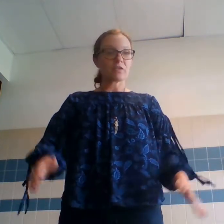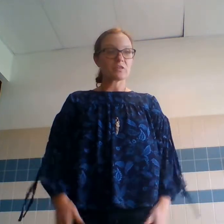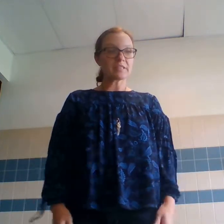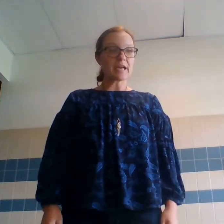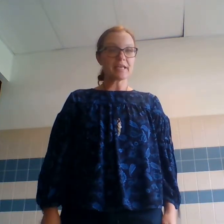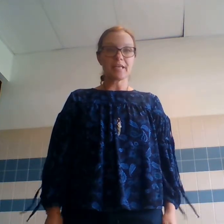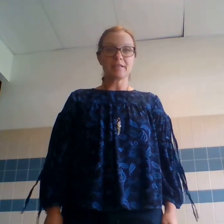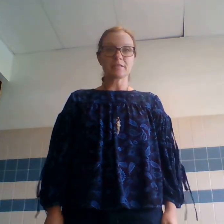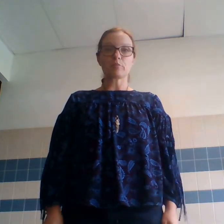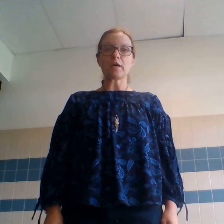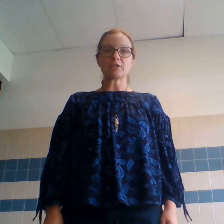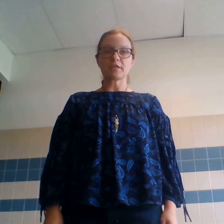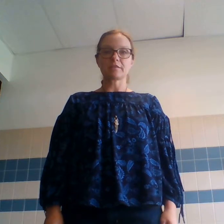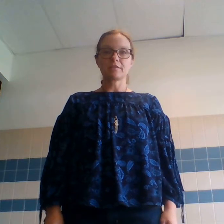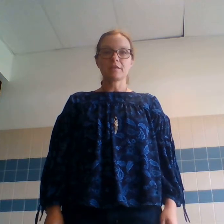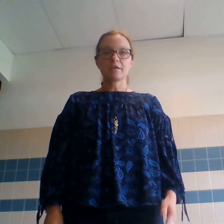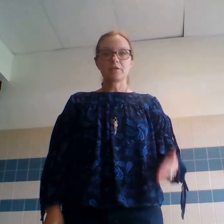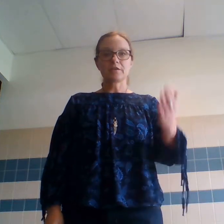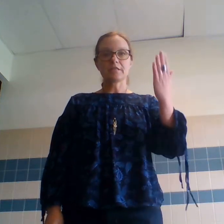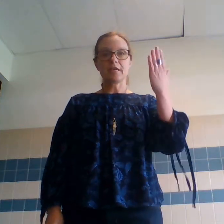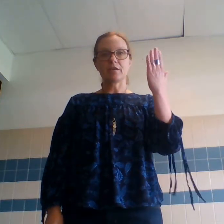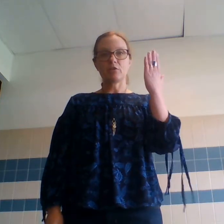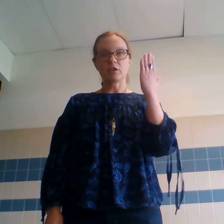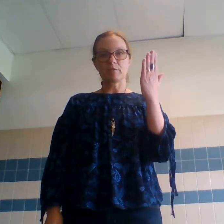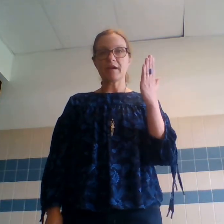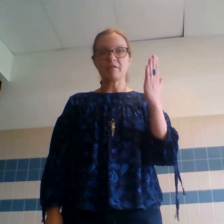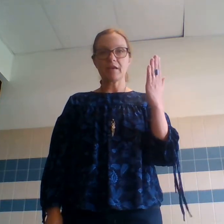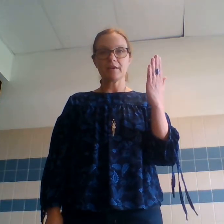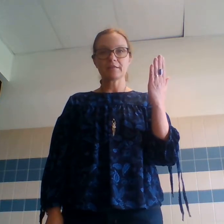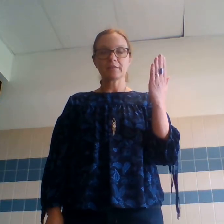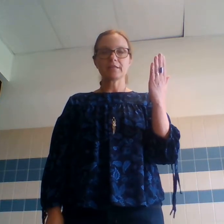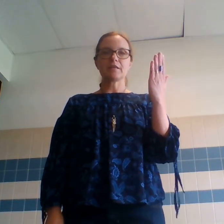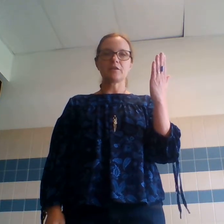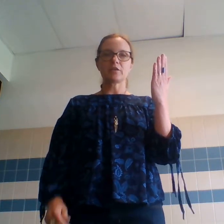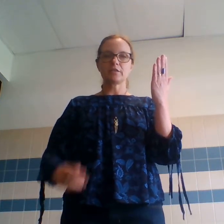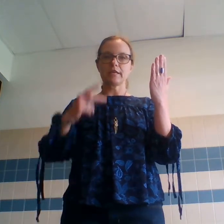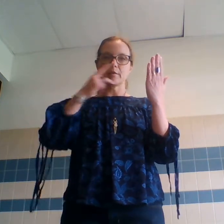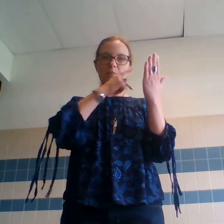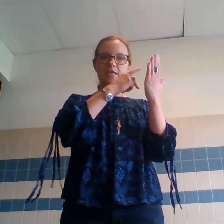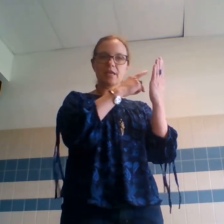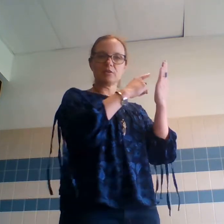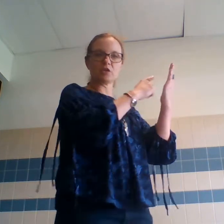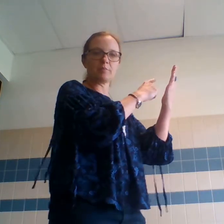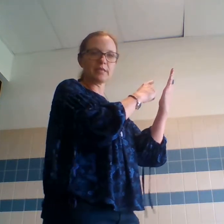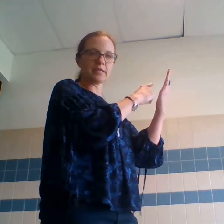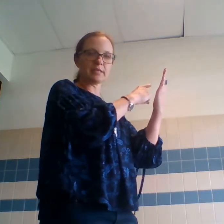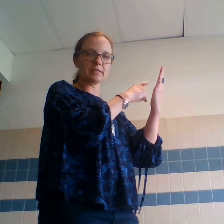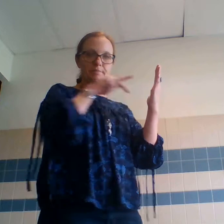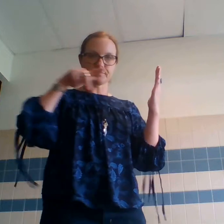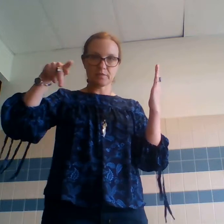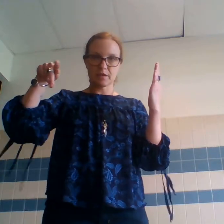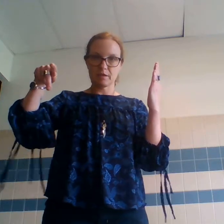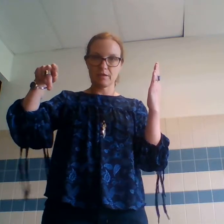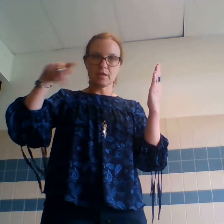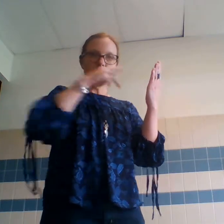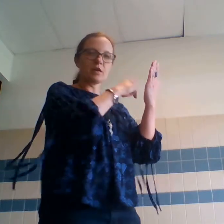first sign is project. You're going to take your number 5 hand, and then you're going to take a P hand shape like this, okay? And